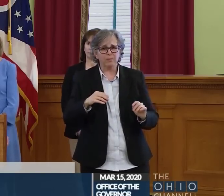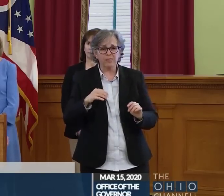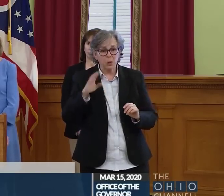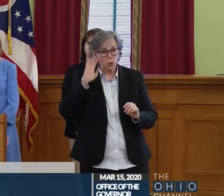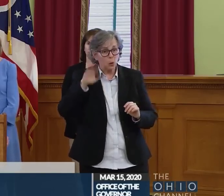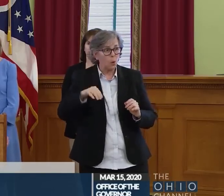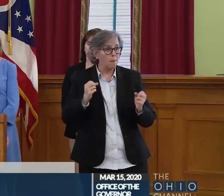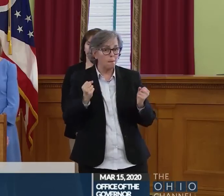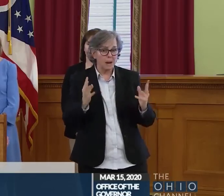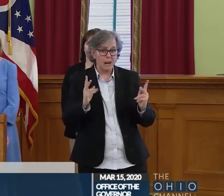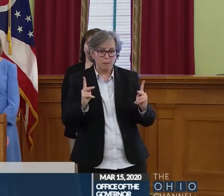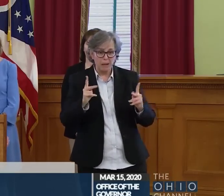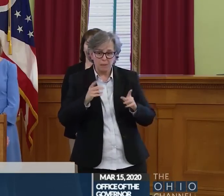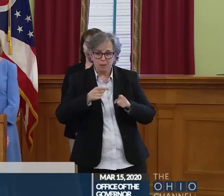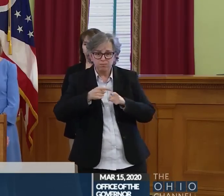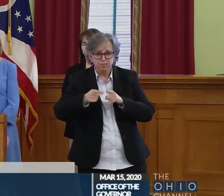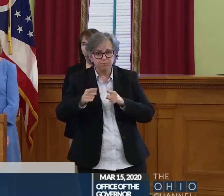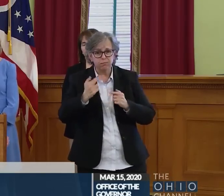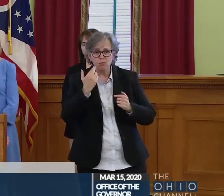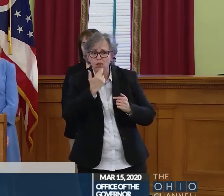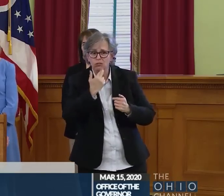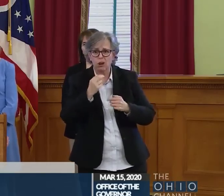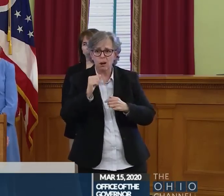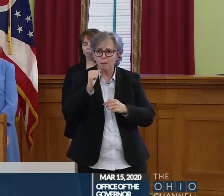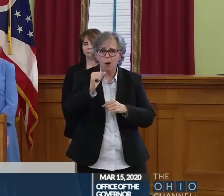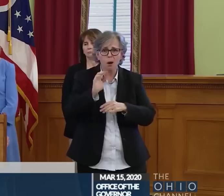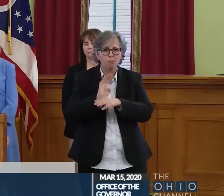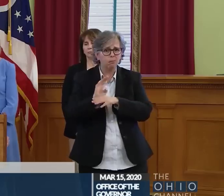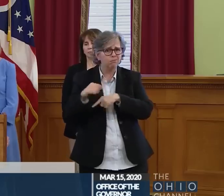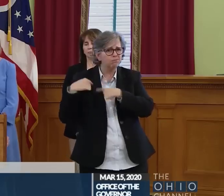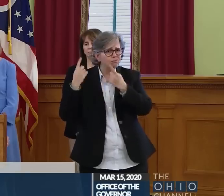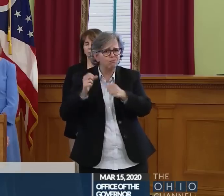these establishments, work in these restaurants, work in the bars,